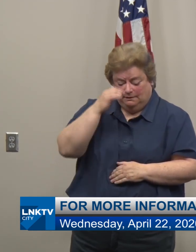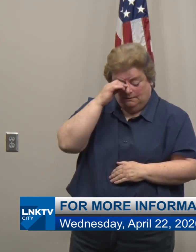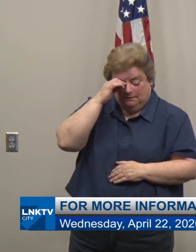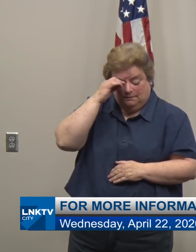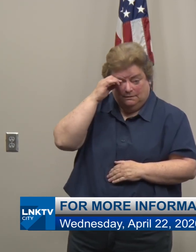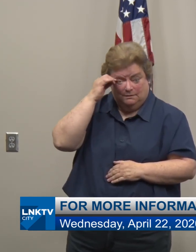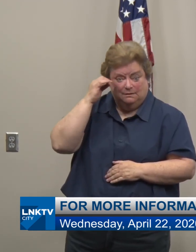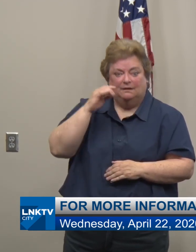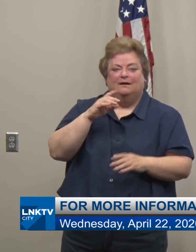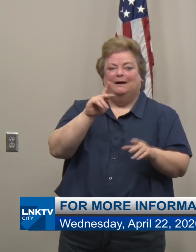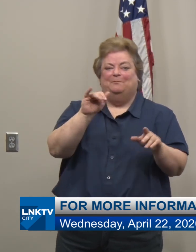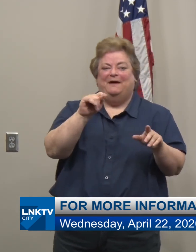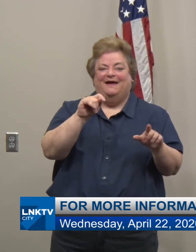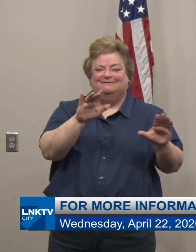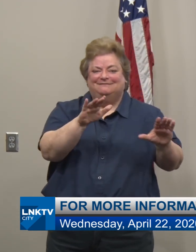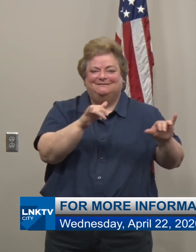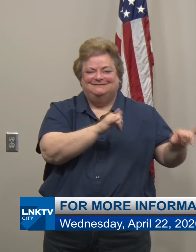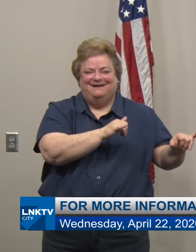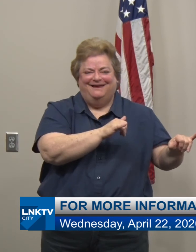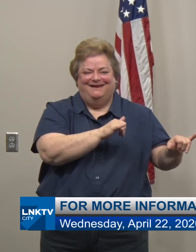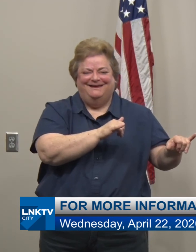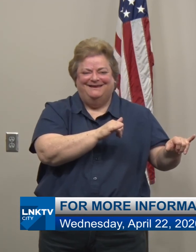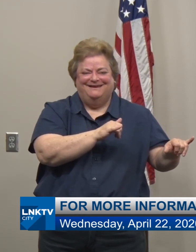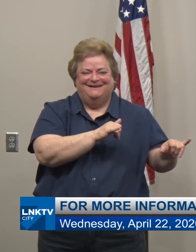Pat, don't go anywhere.